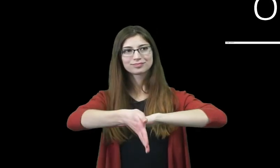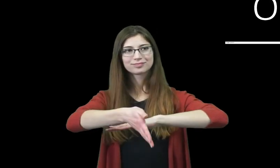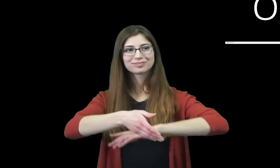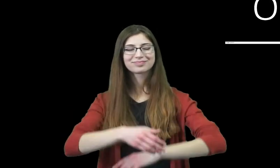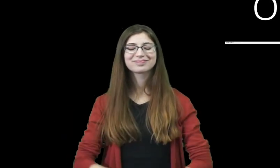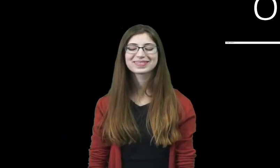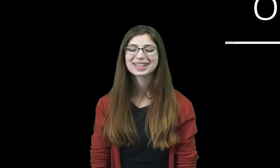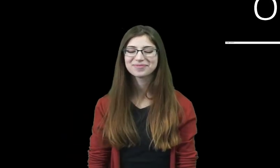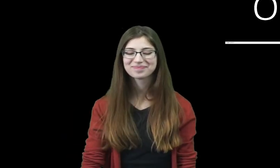Good.